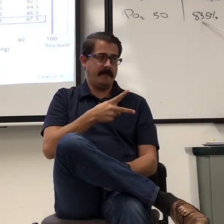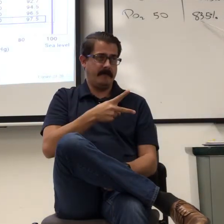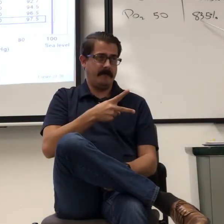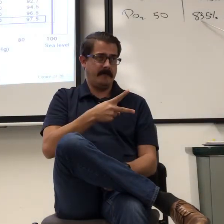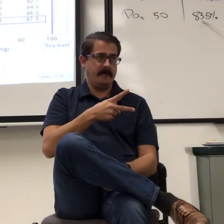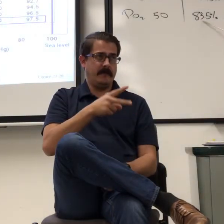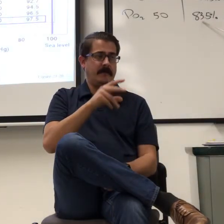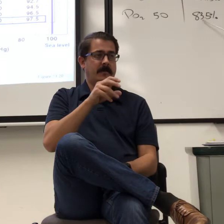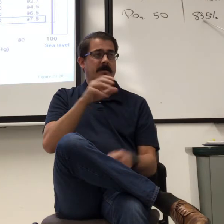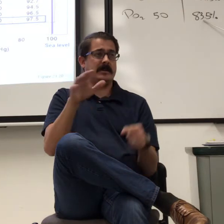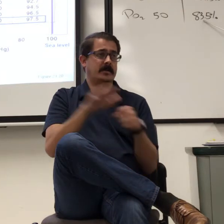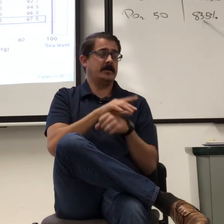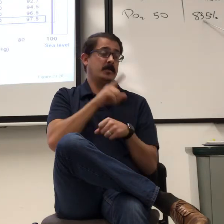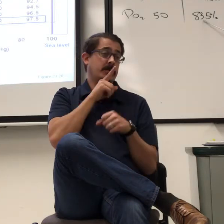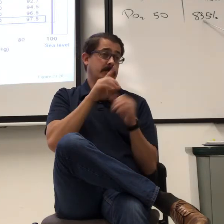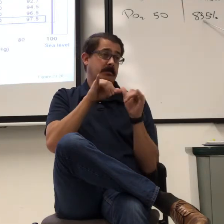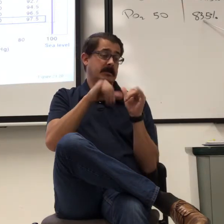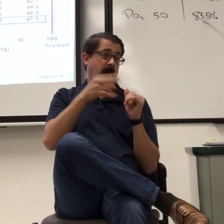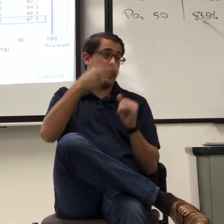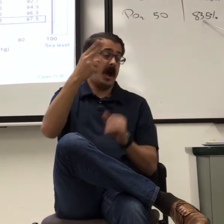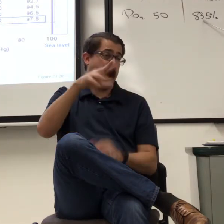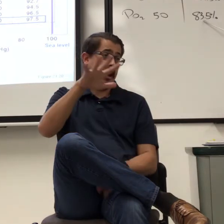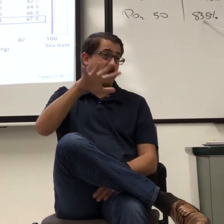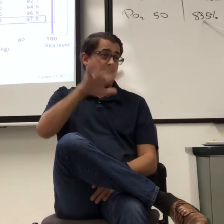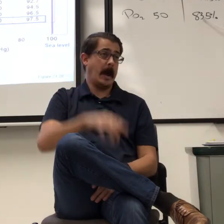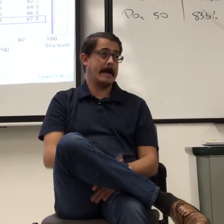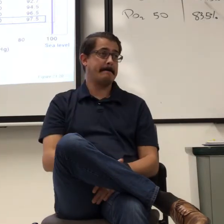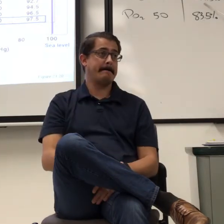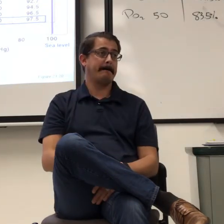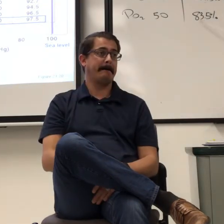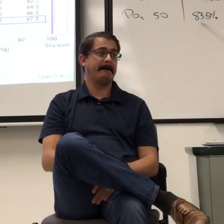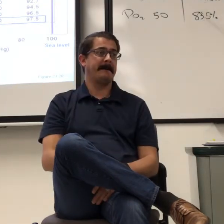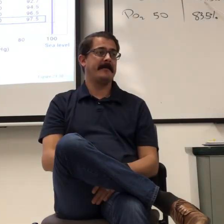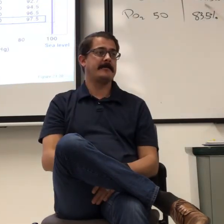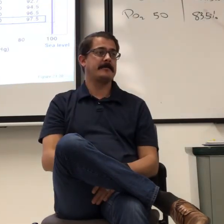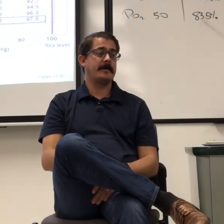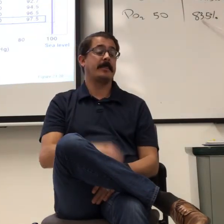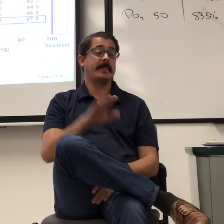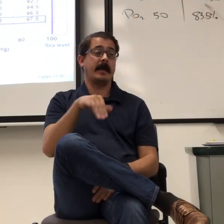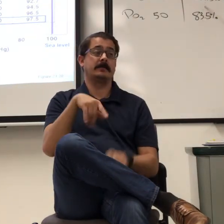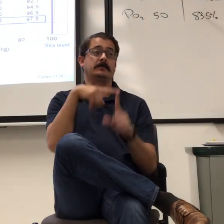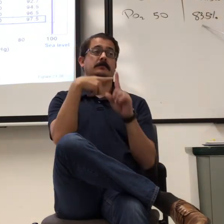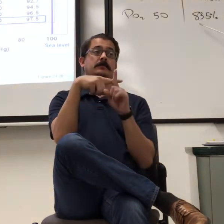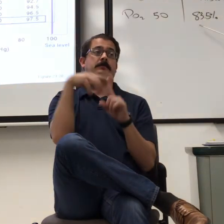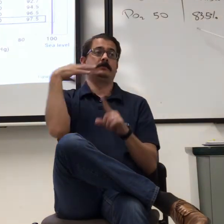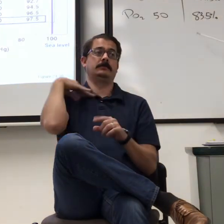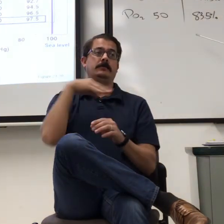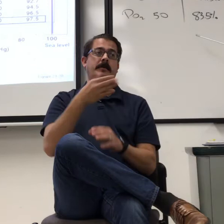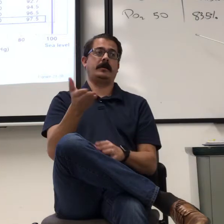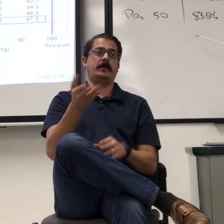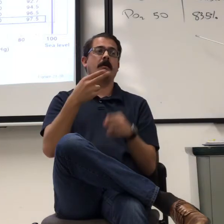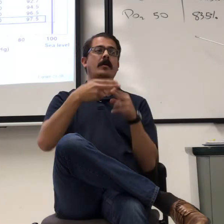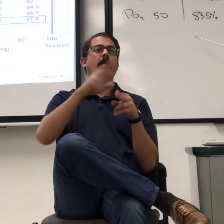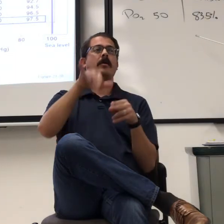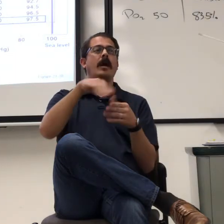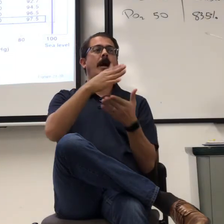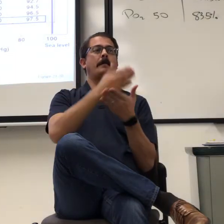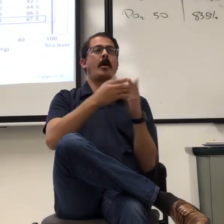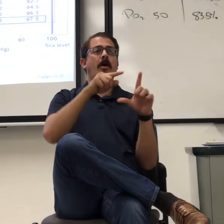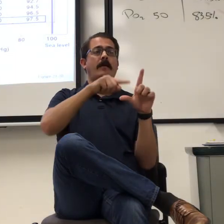It's actually remaining pretty high. So this is actually a good thing, and we call this part of the